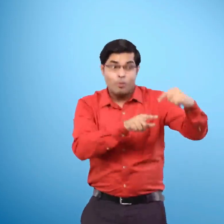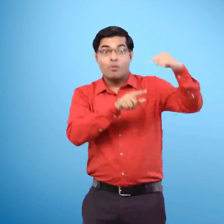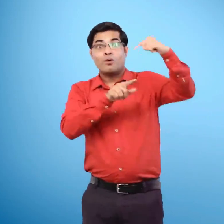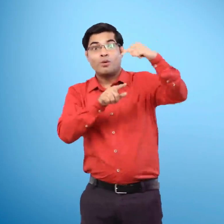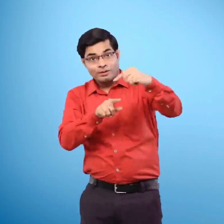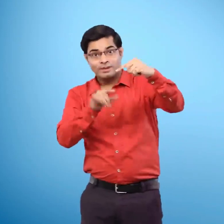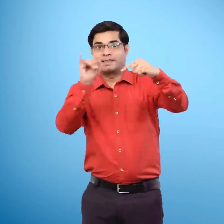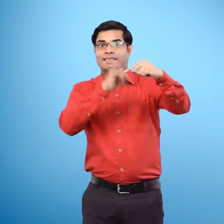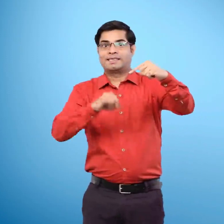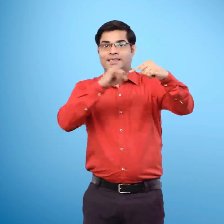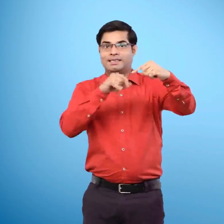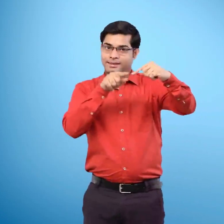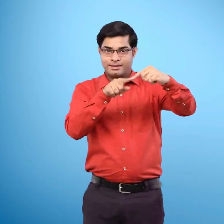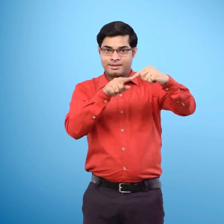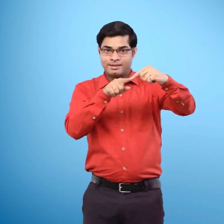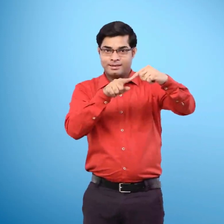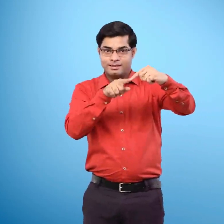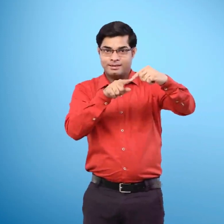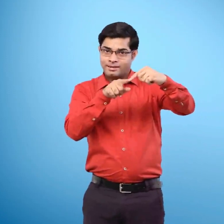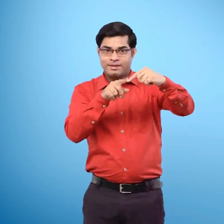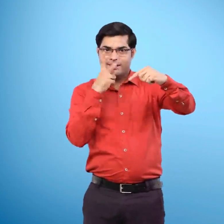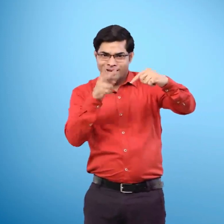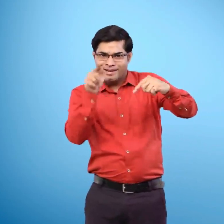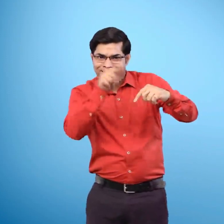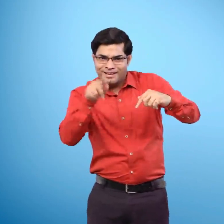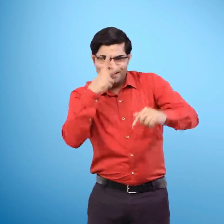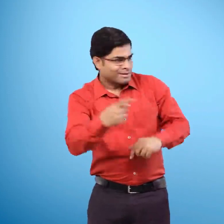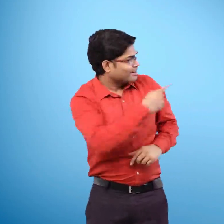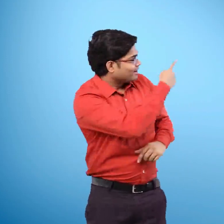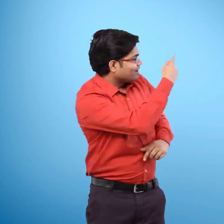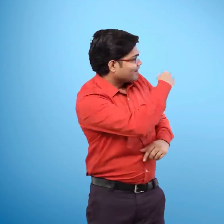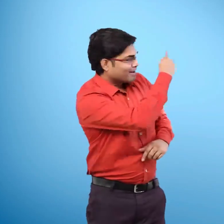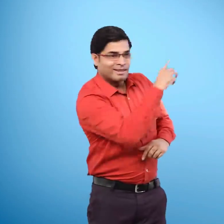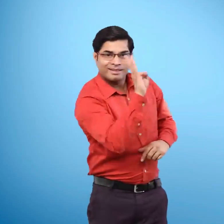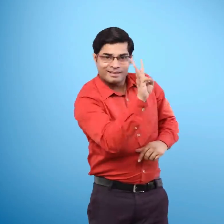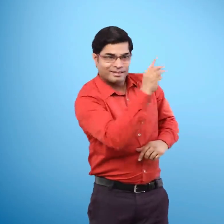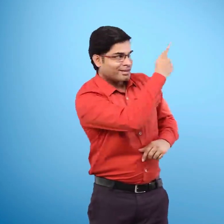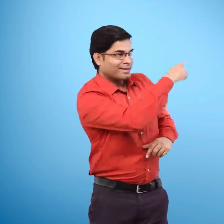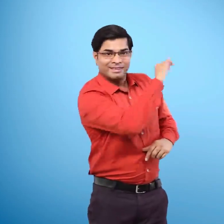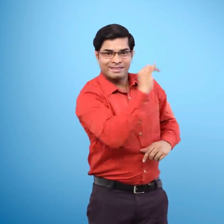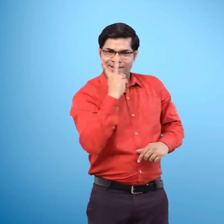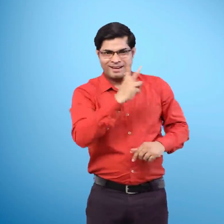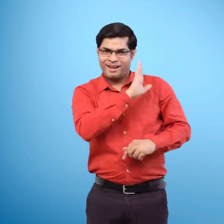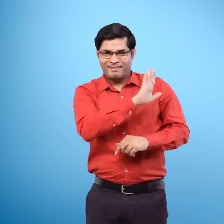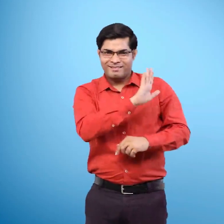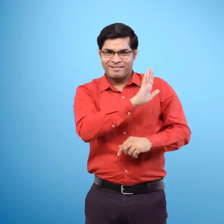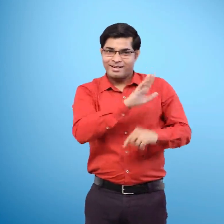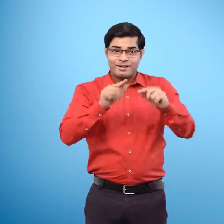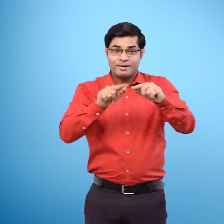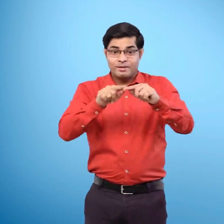circled number 6. The ribbon has numbers from 1 to 25 with number